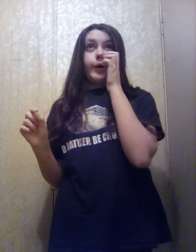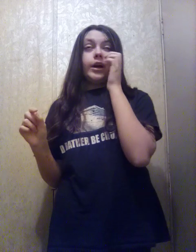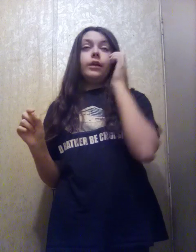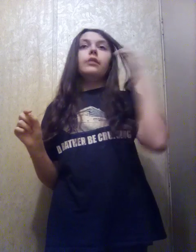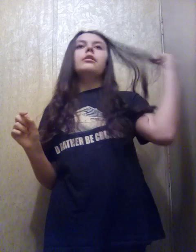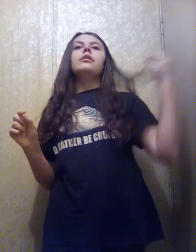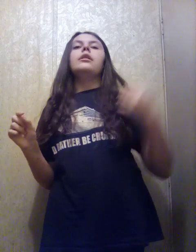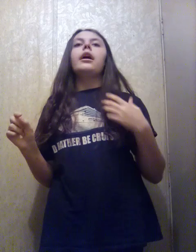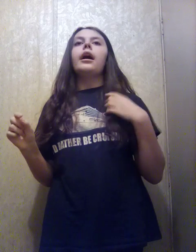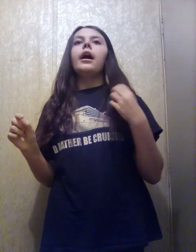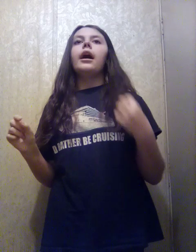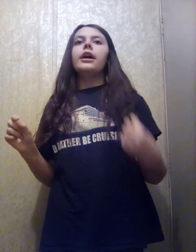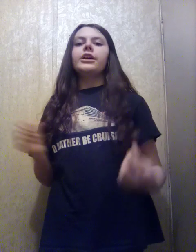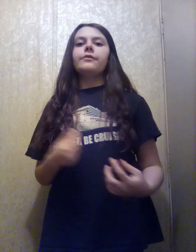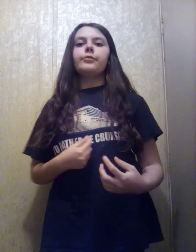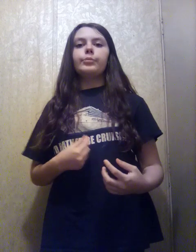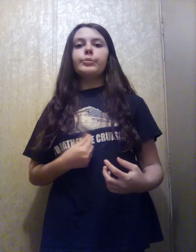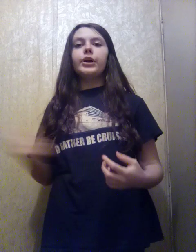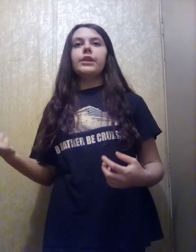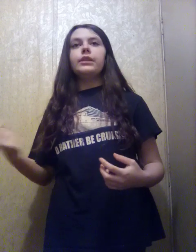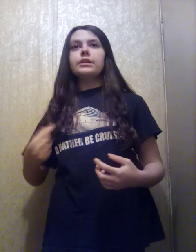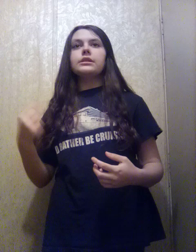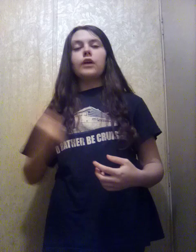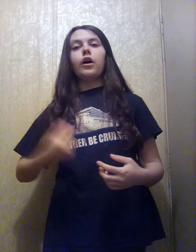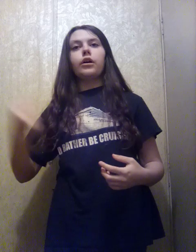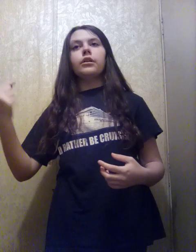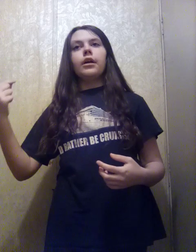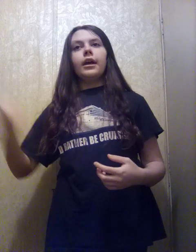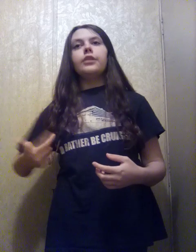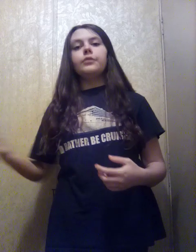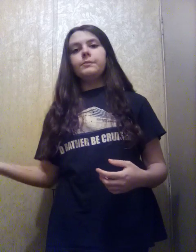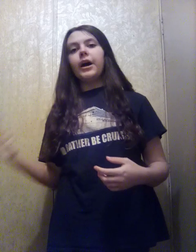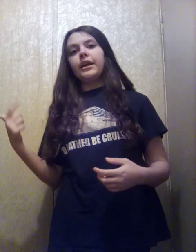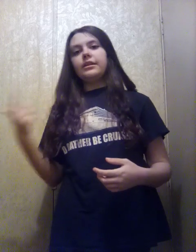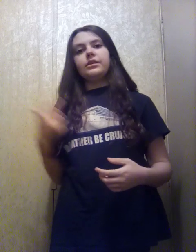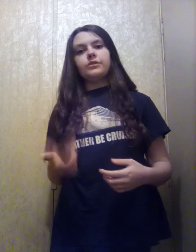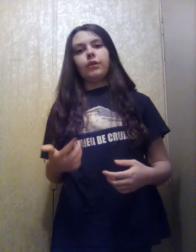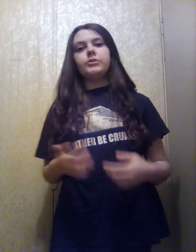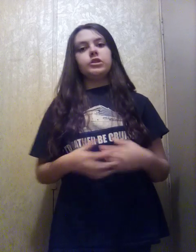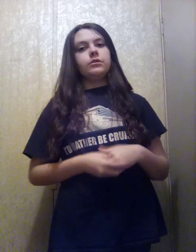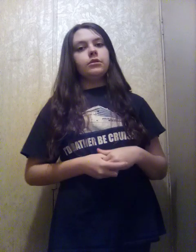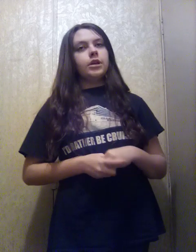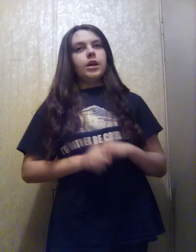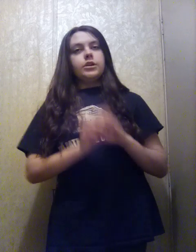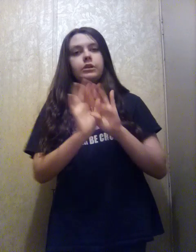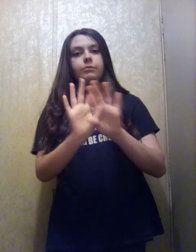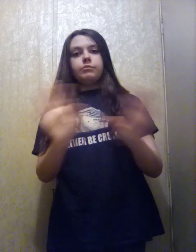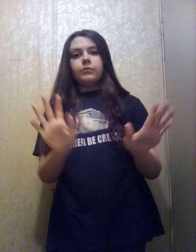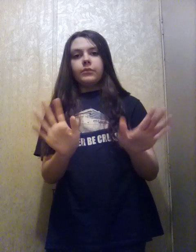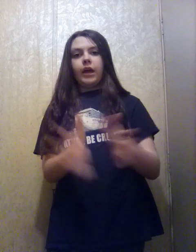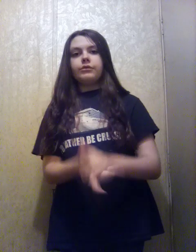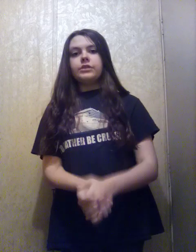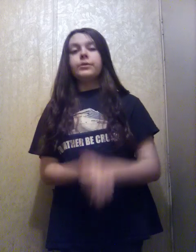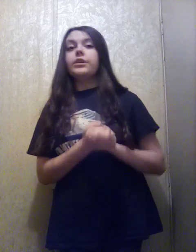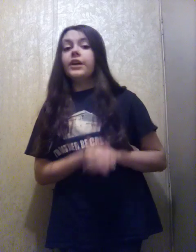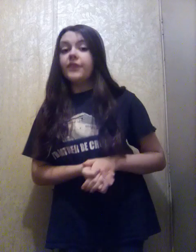but I've put the song and who it's by in the description. So, I was just wondering if